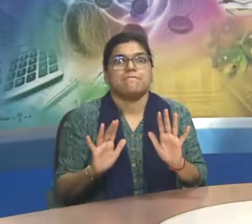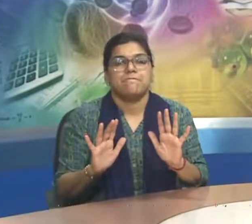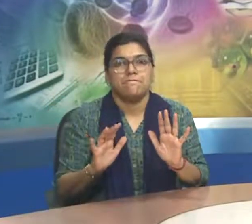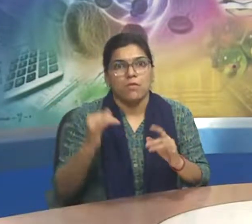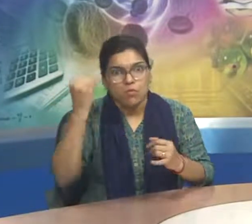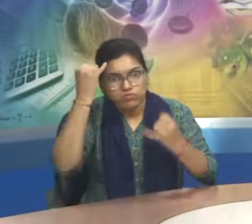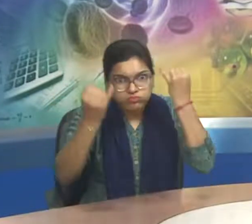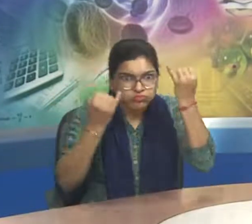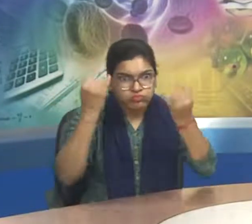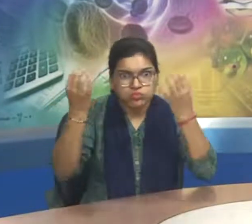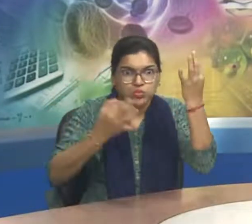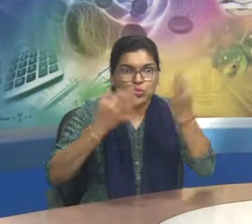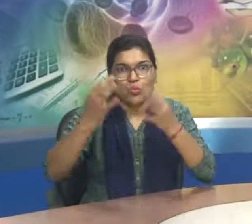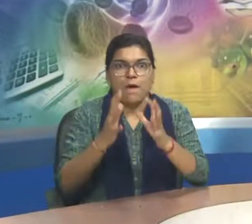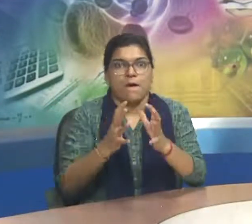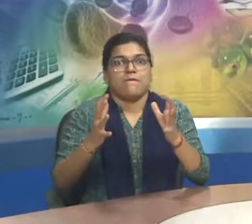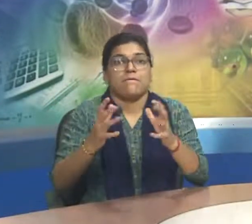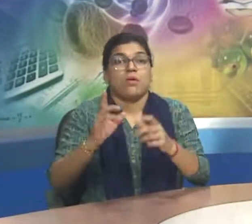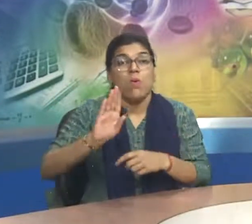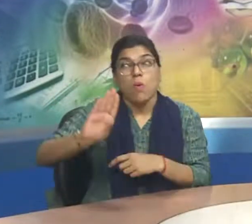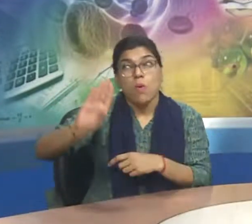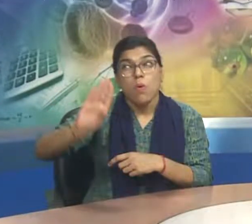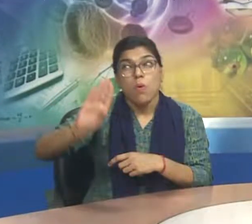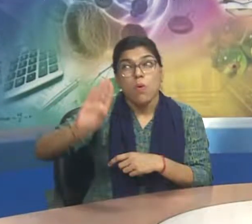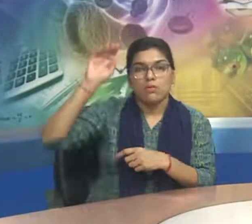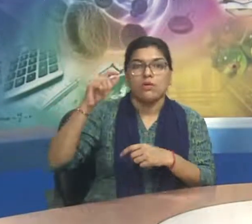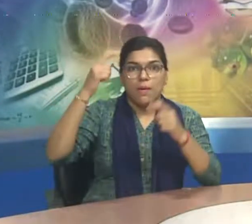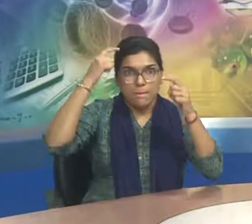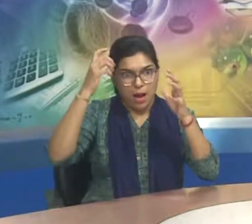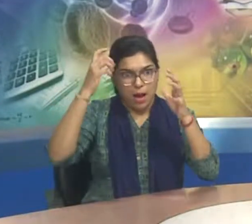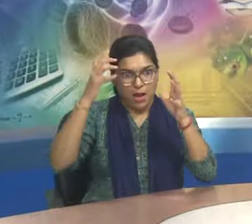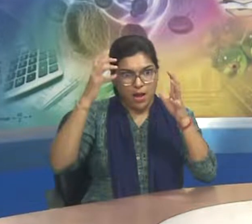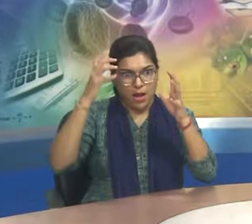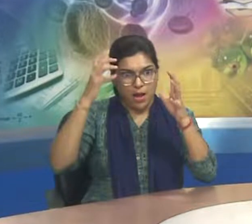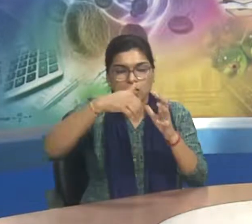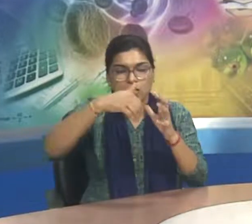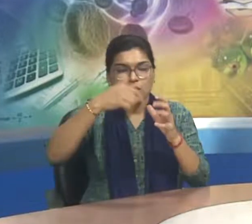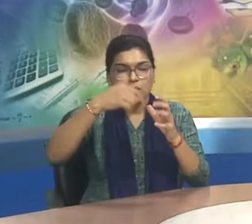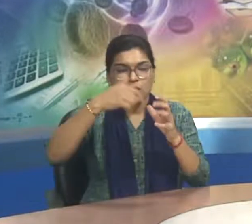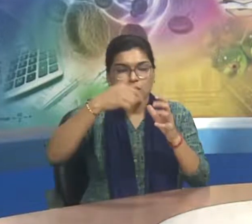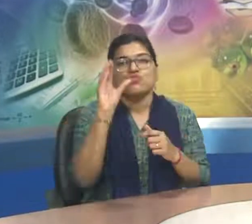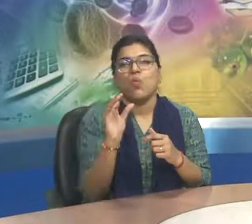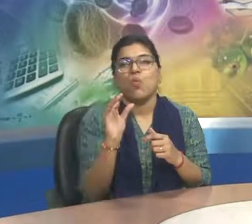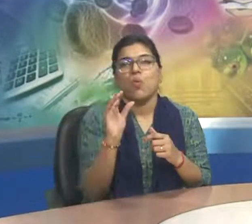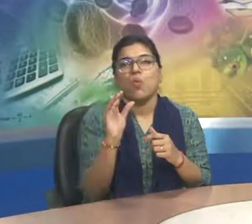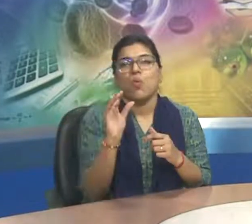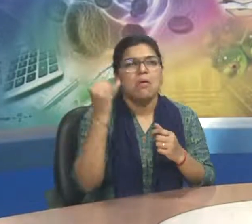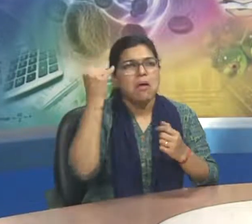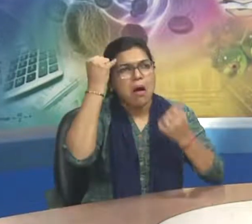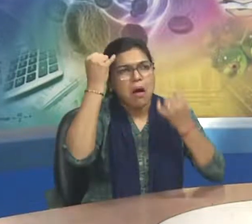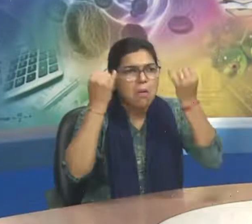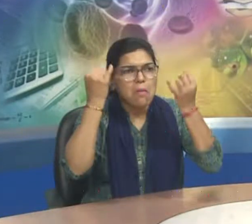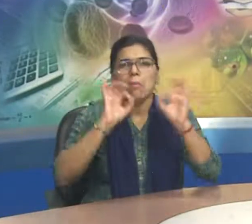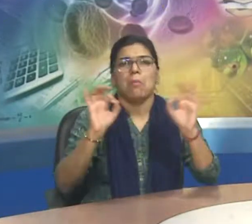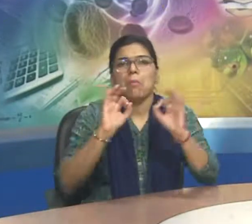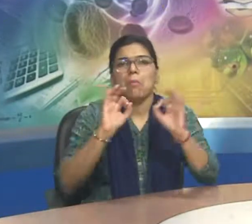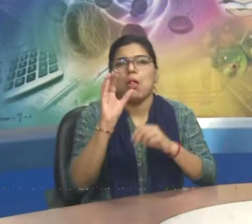enlarged brain. During primitive time, the brain was